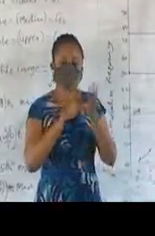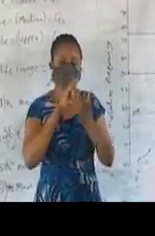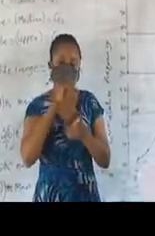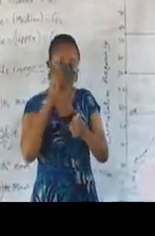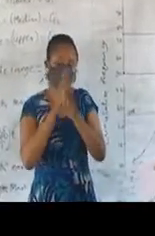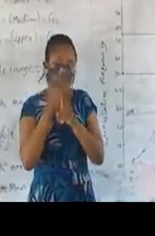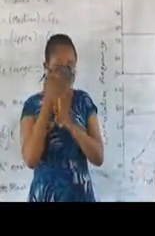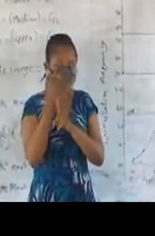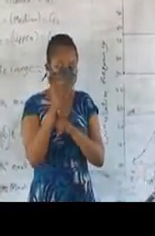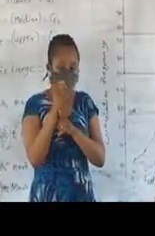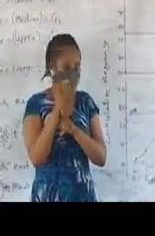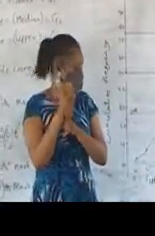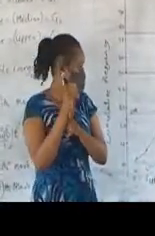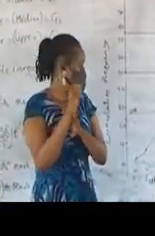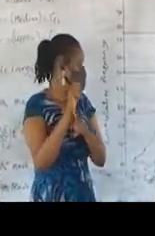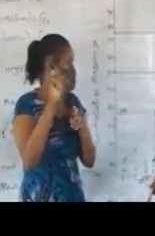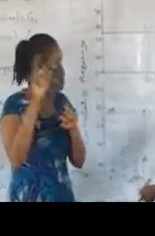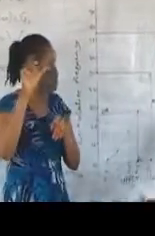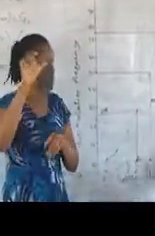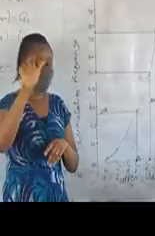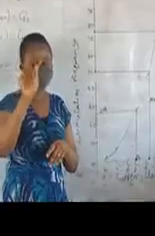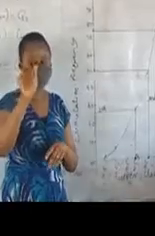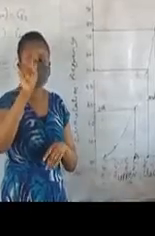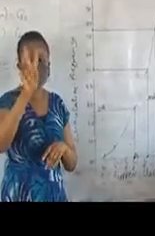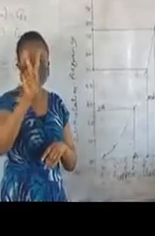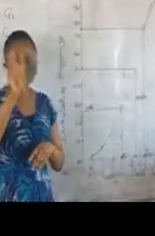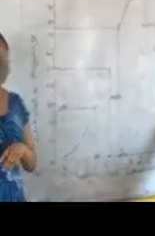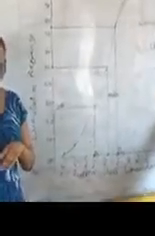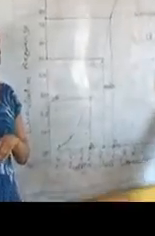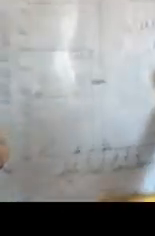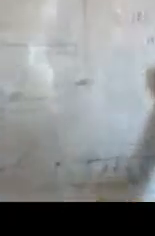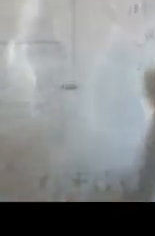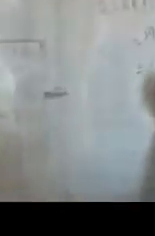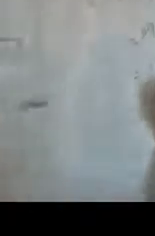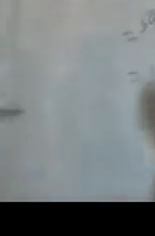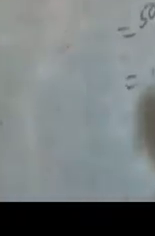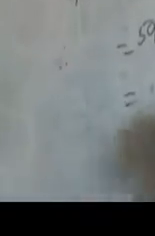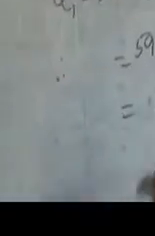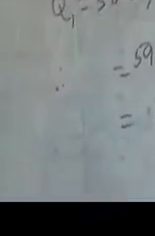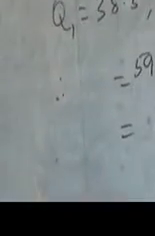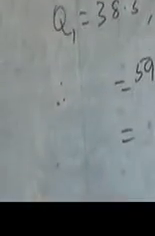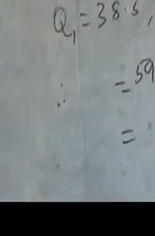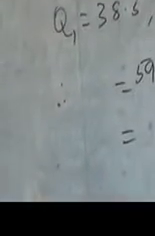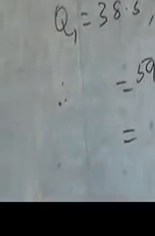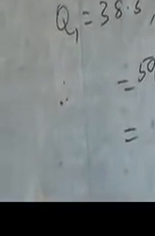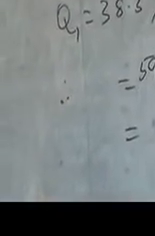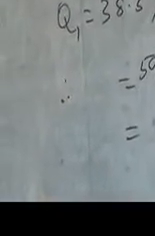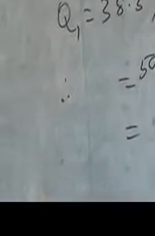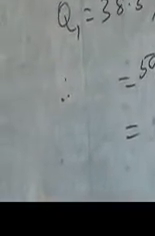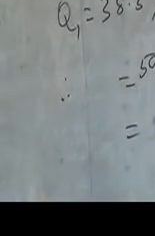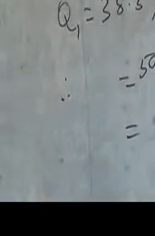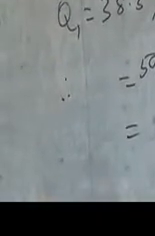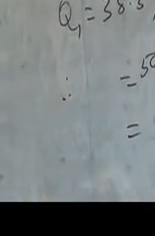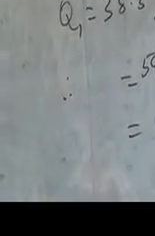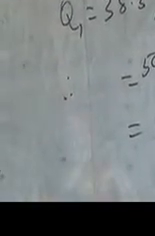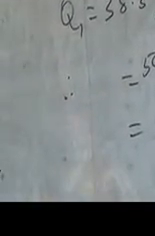the interquartile range. What you do is to divide whatever you have here by 2. That is